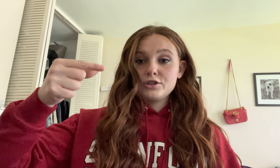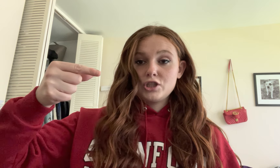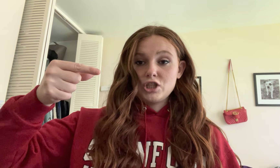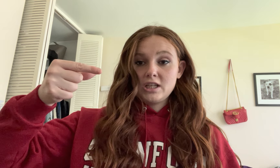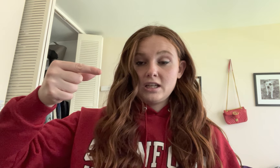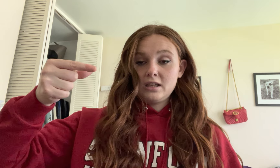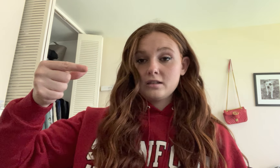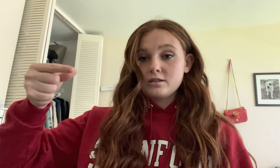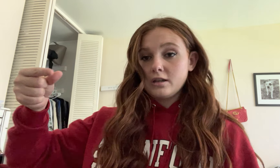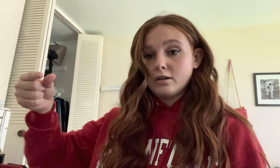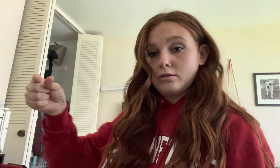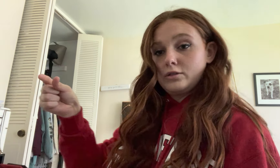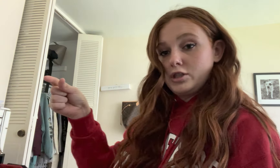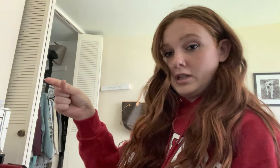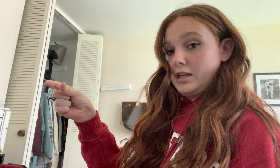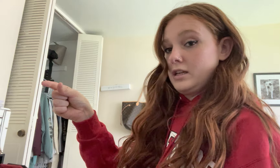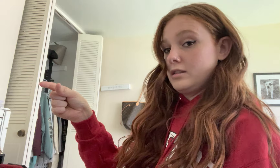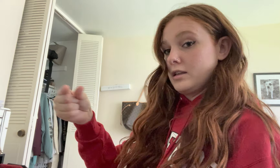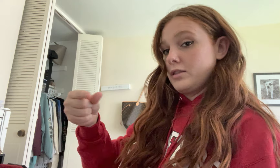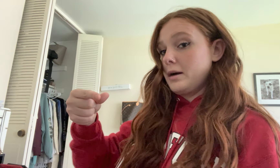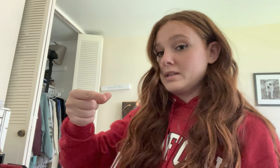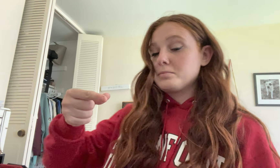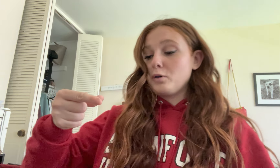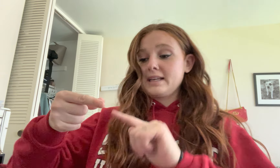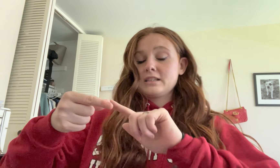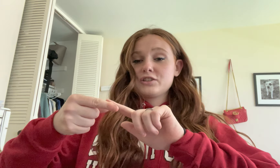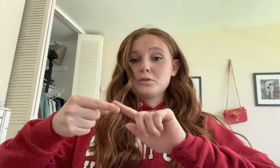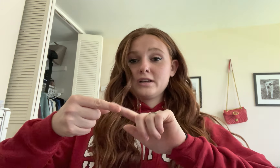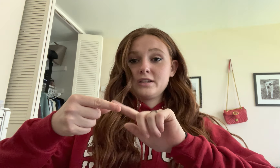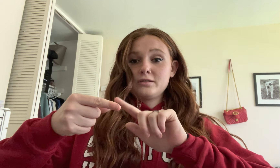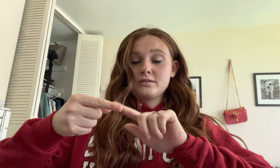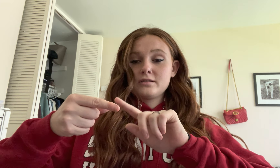G, so G, the thumb is pointing toward you,